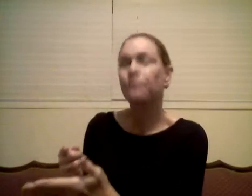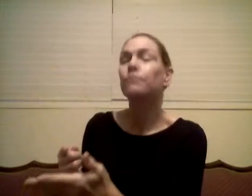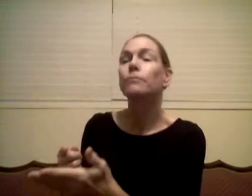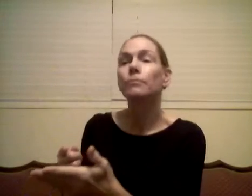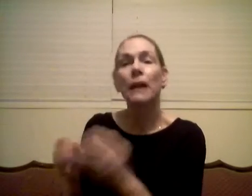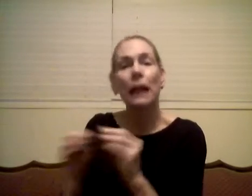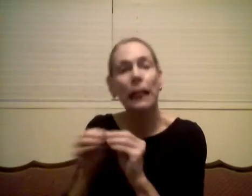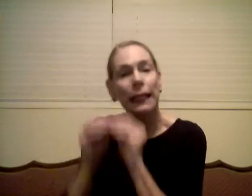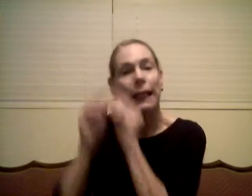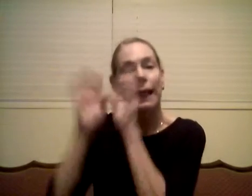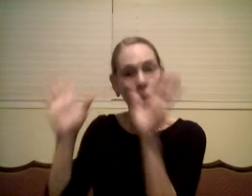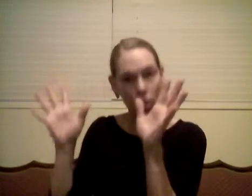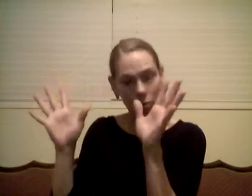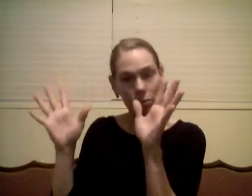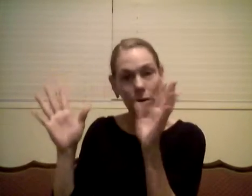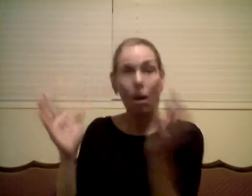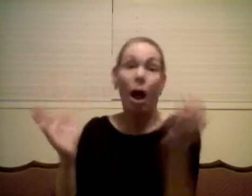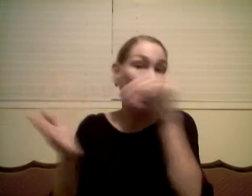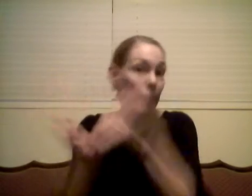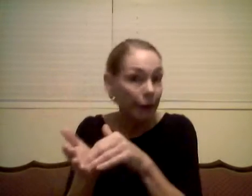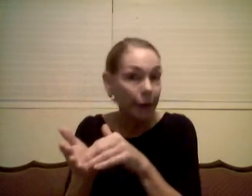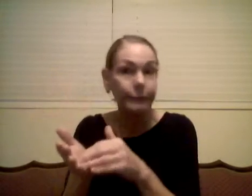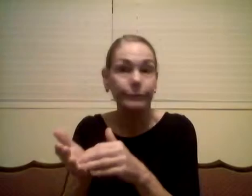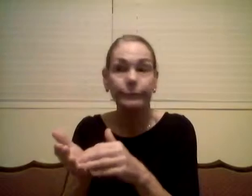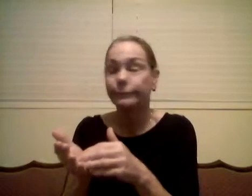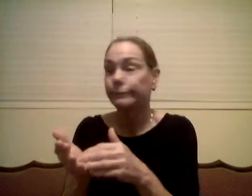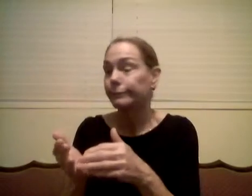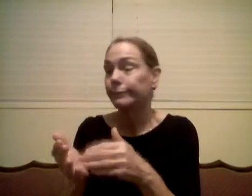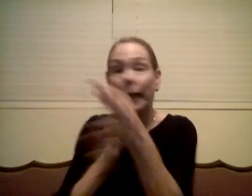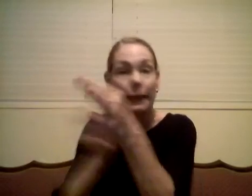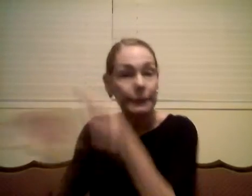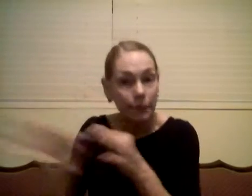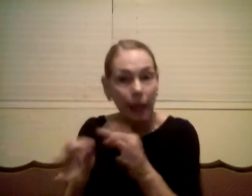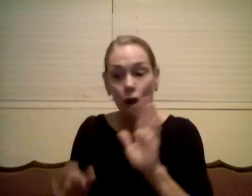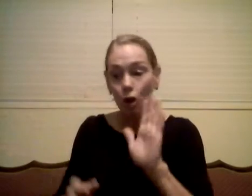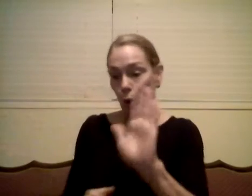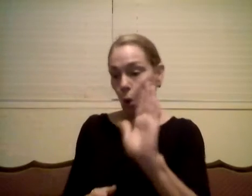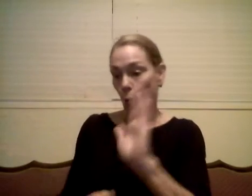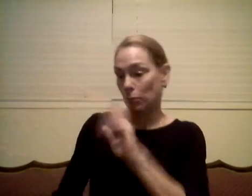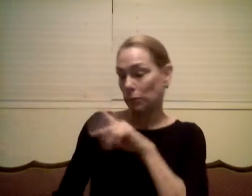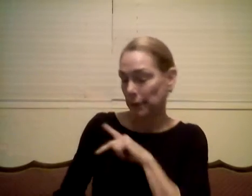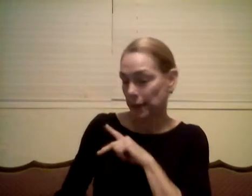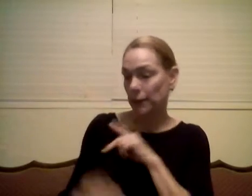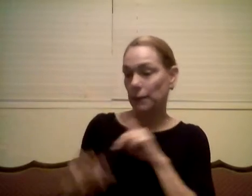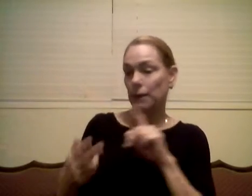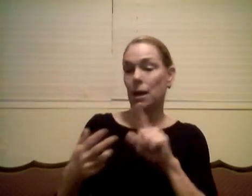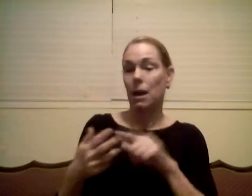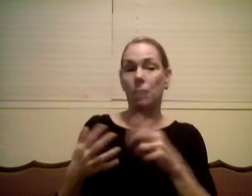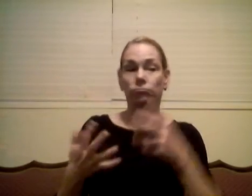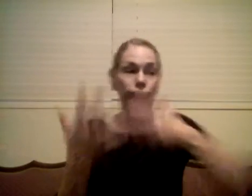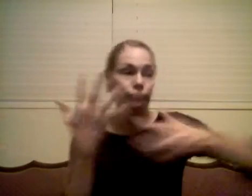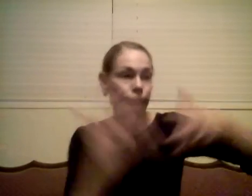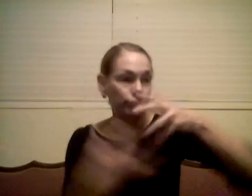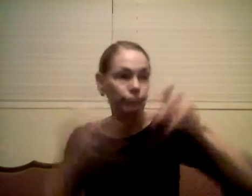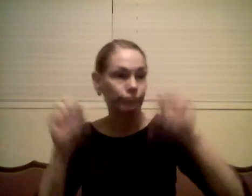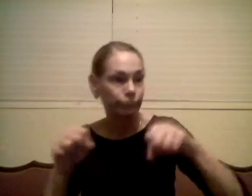You know, Mylene, throughout this interview, I heard you ask questions about teamwork. I also heard you ask a lot about how I deal